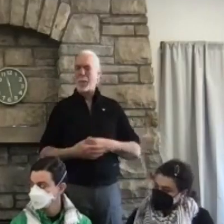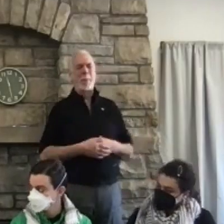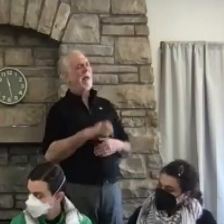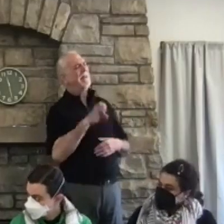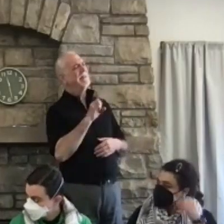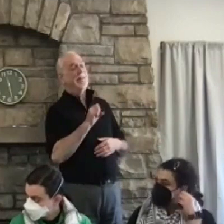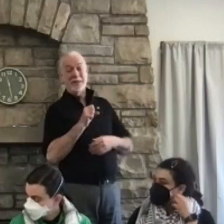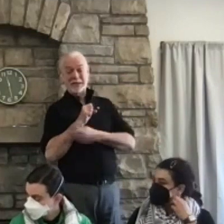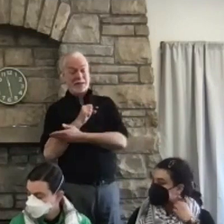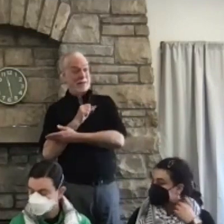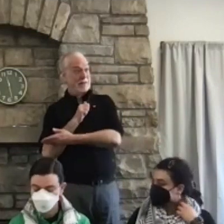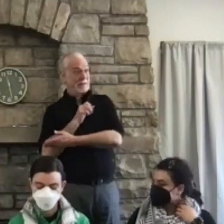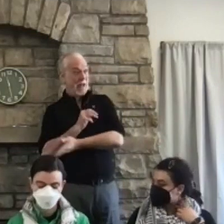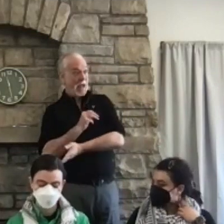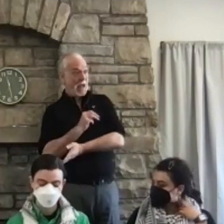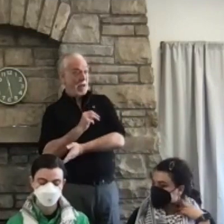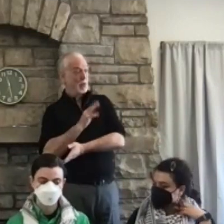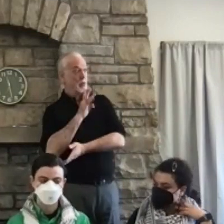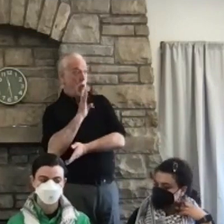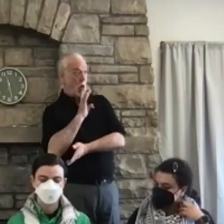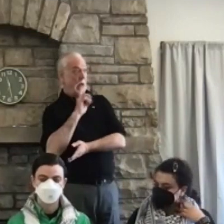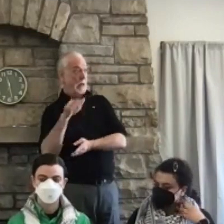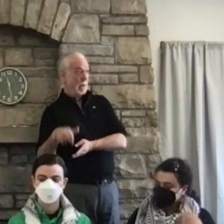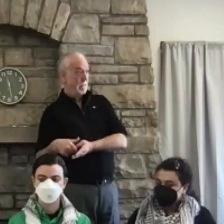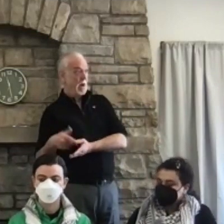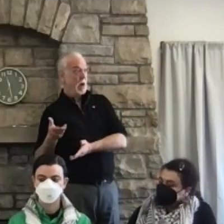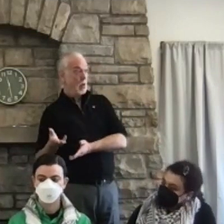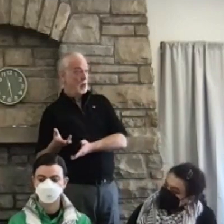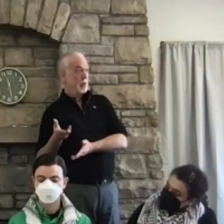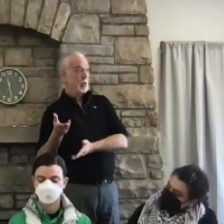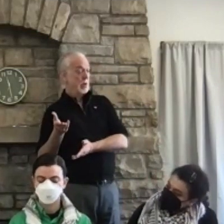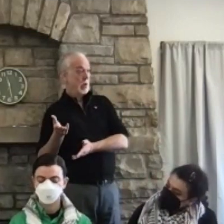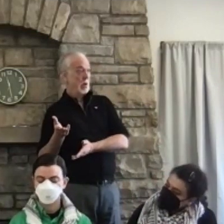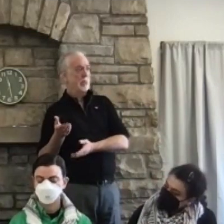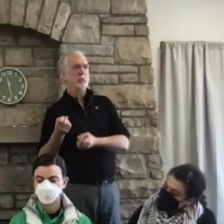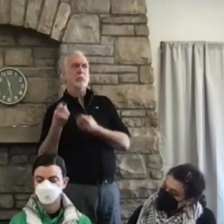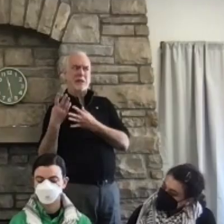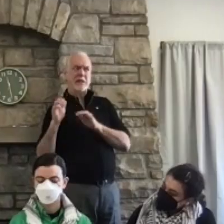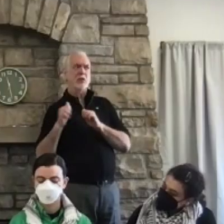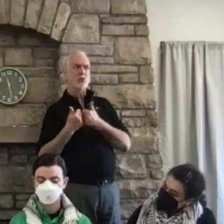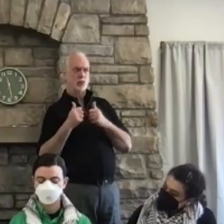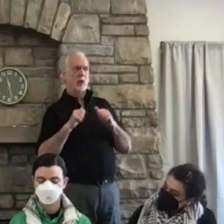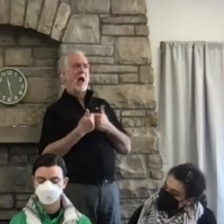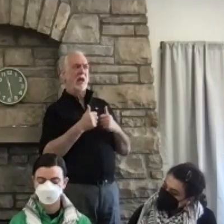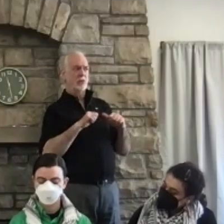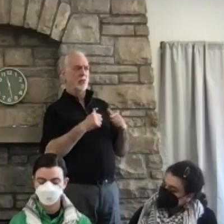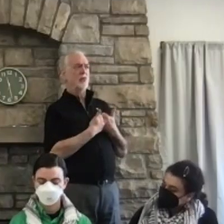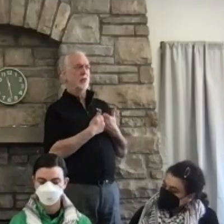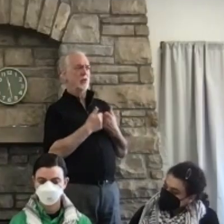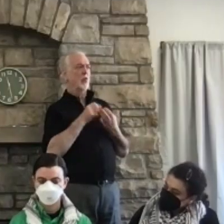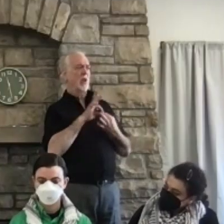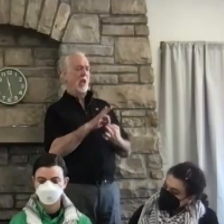Sam was speaking at length about how the many challenges when it comes